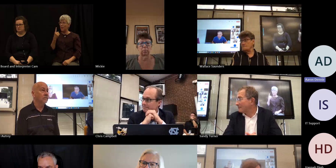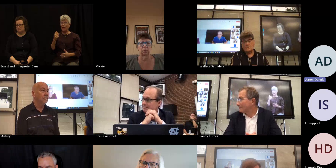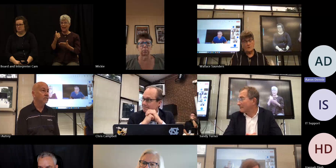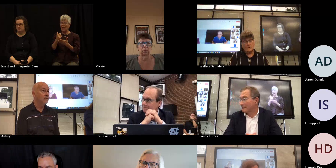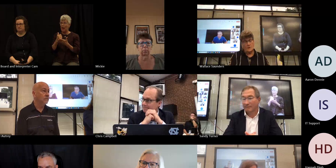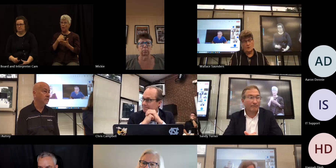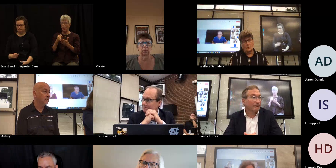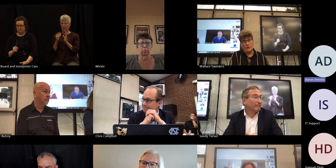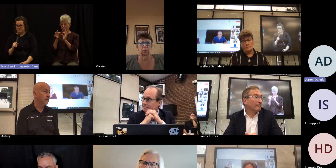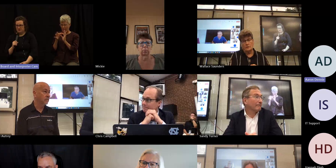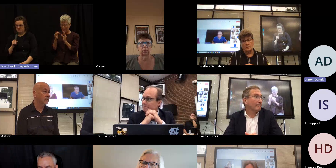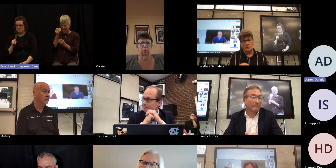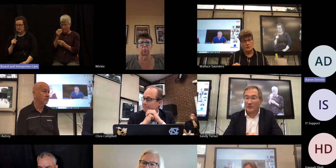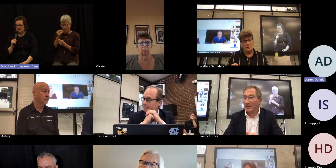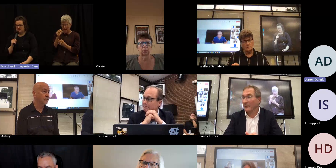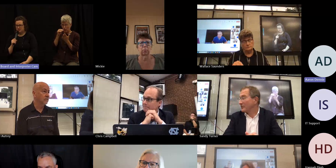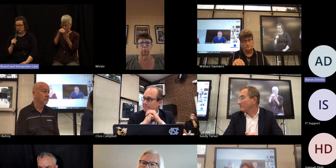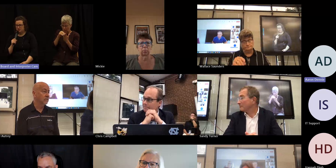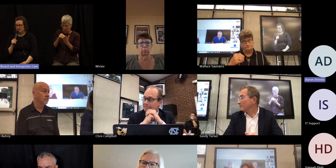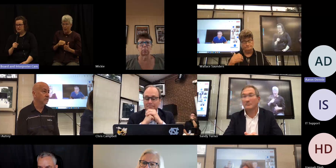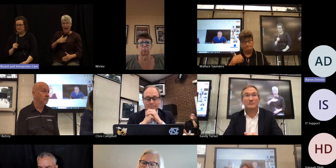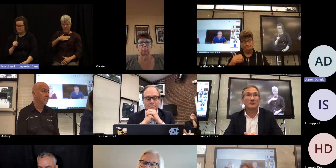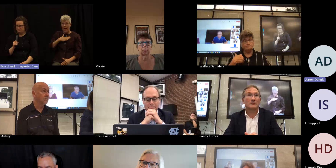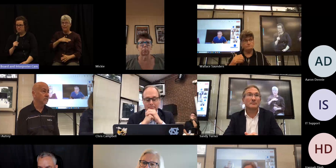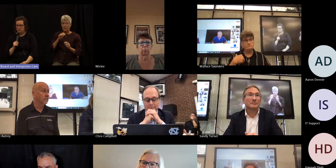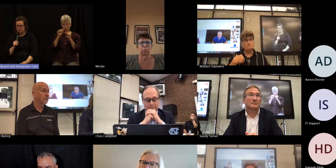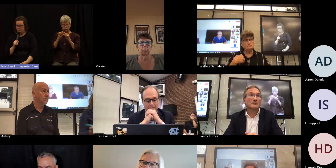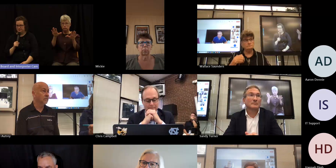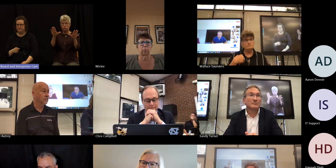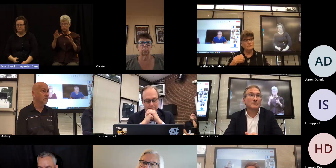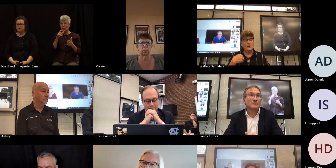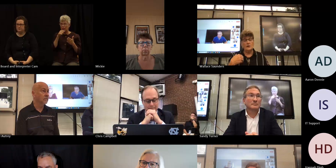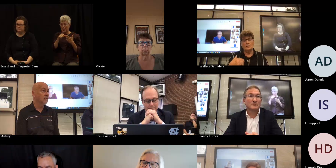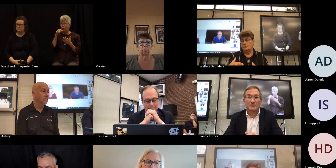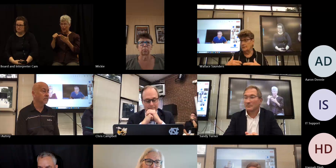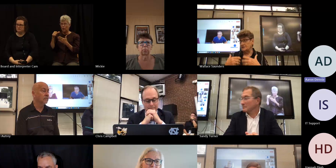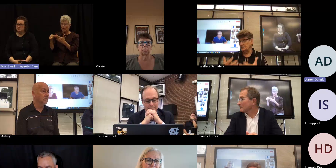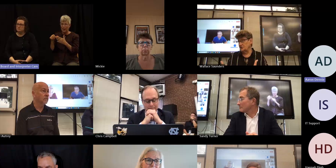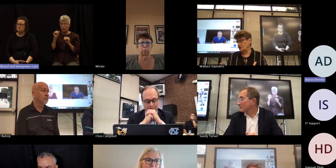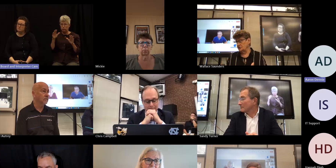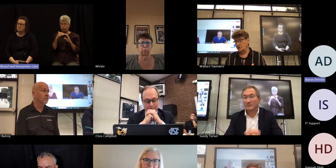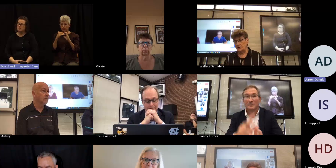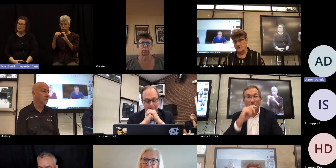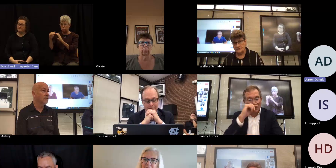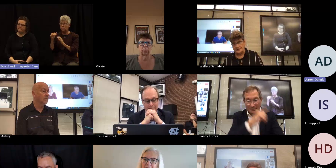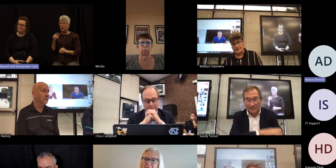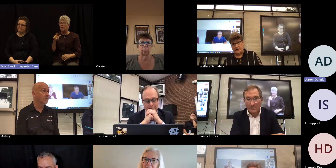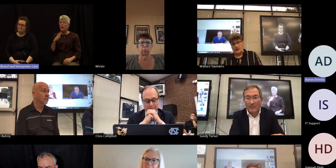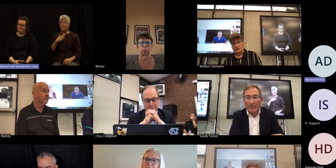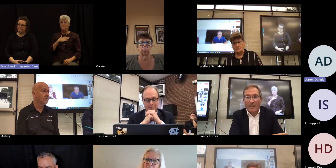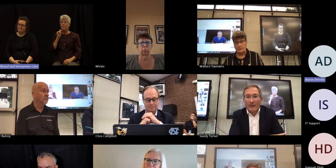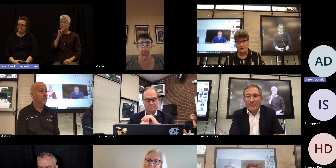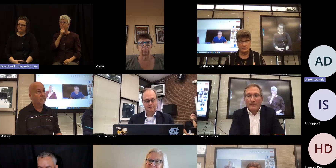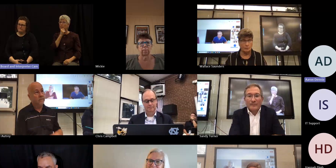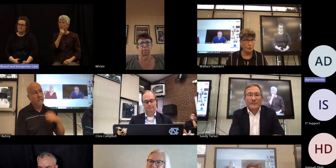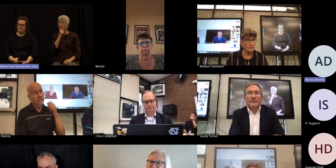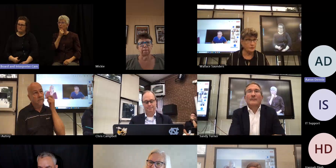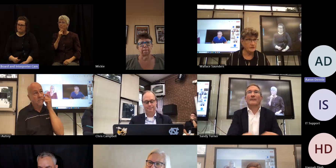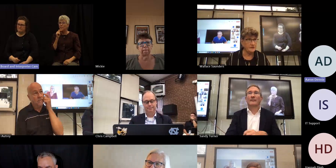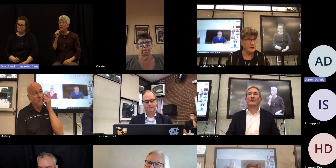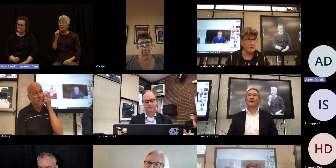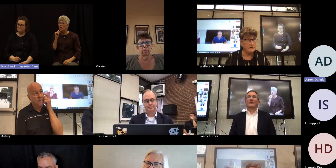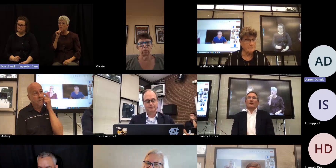to. Well, That's Do some outreach. absolutely, yep, will do. my suggestion is that maybe as a